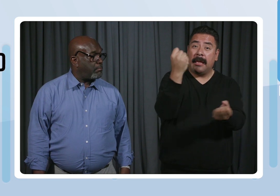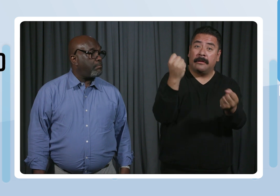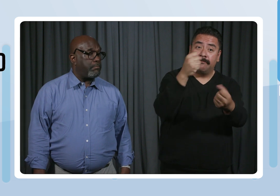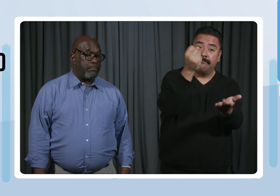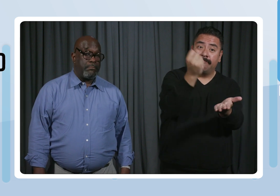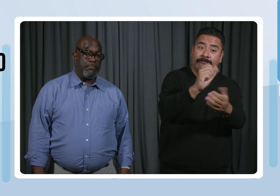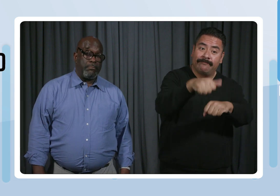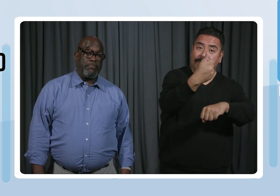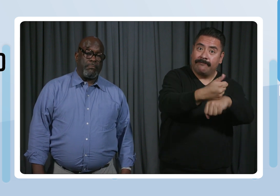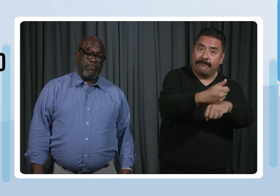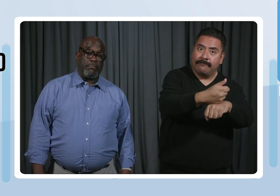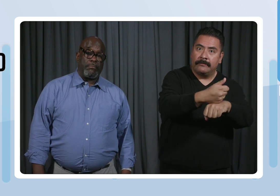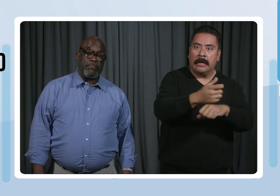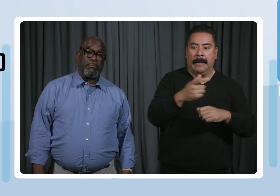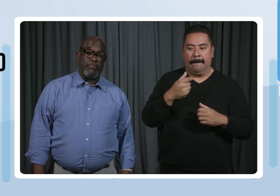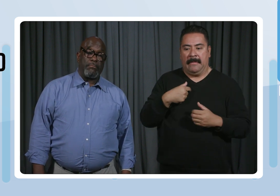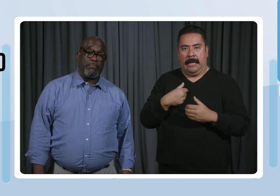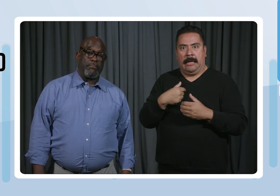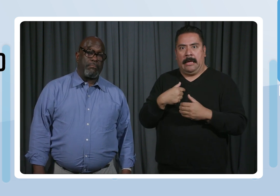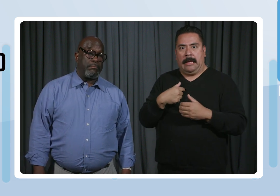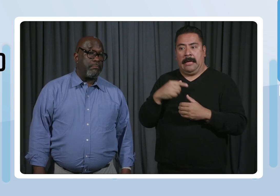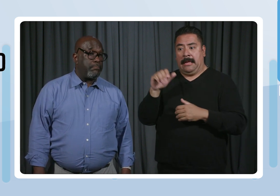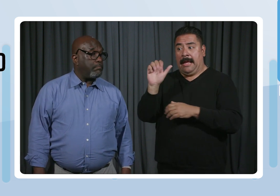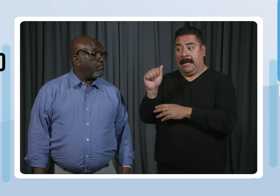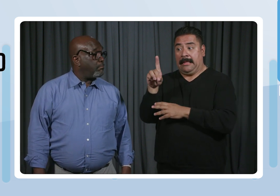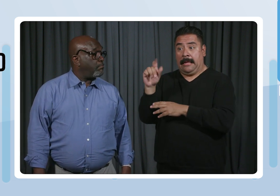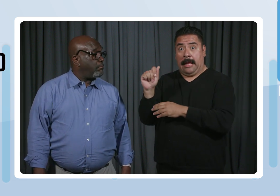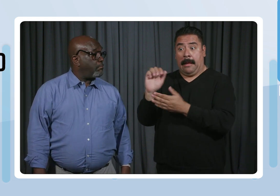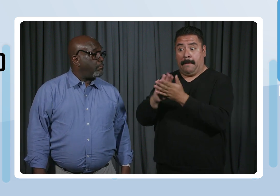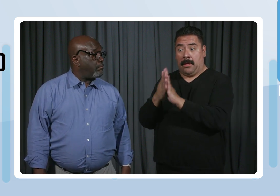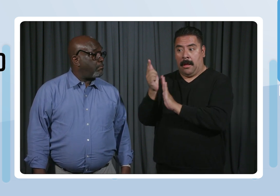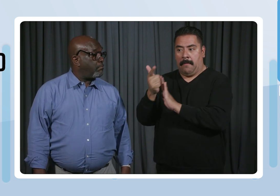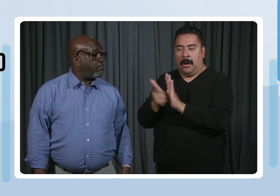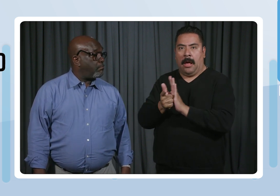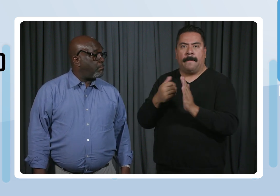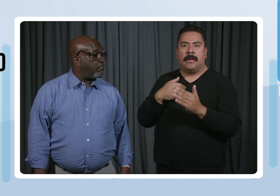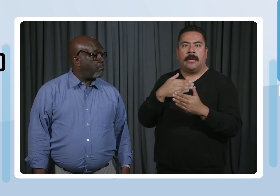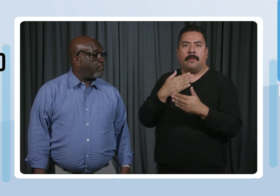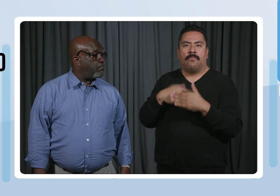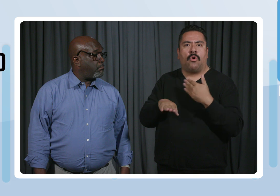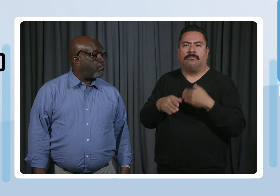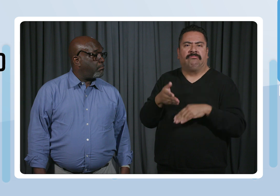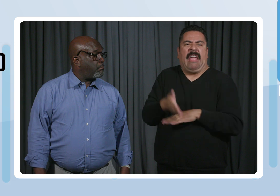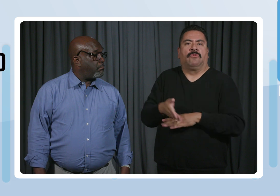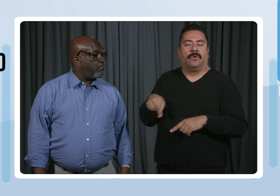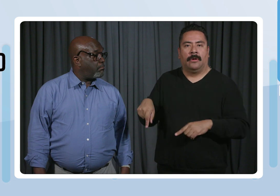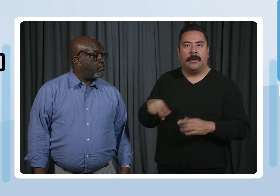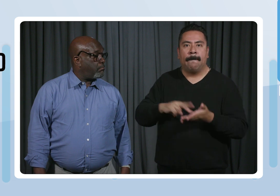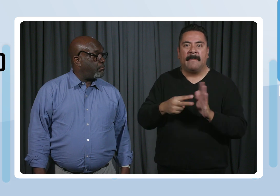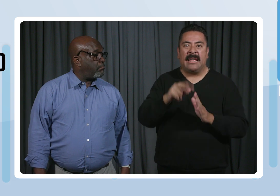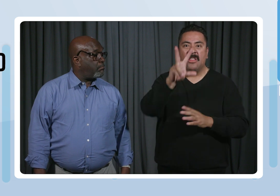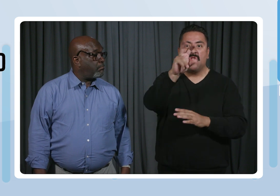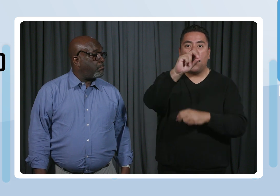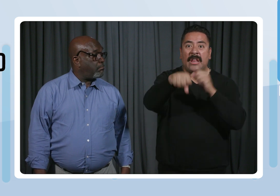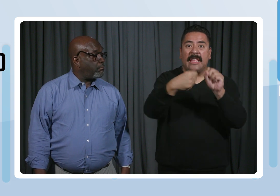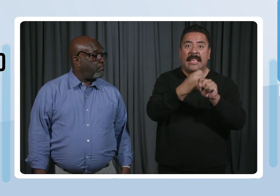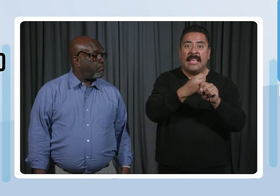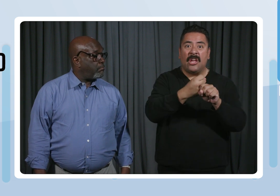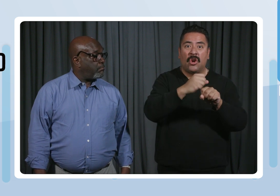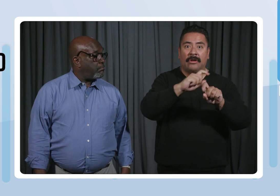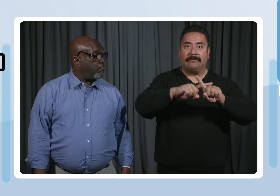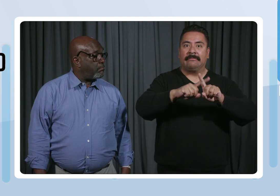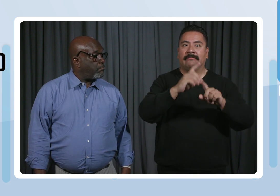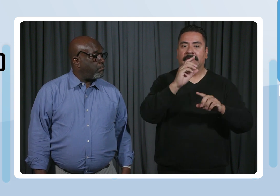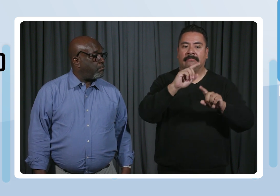I was born just after the passage of the ADA. So there's this 30-year gap between us, but